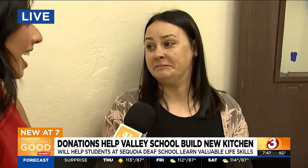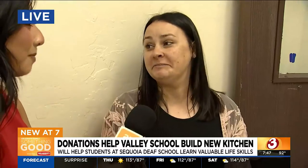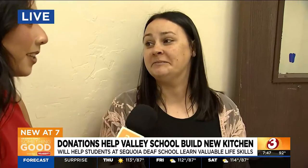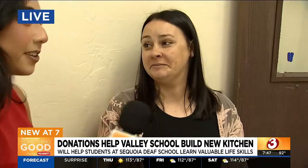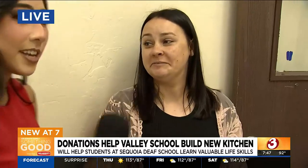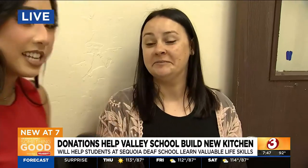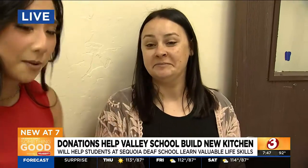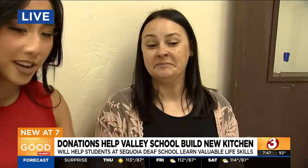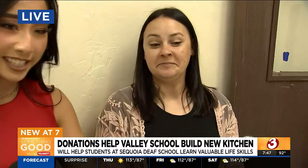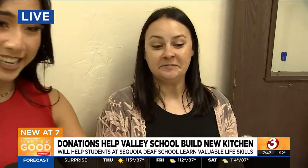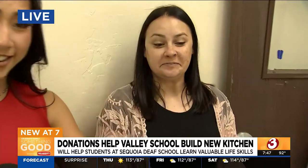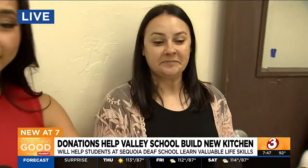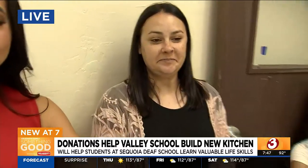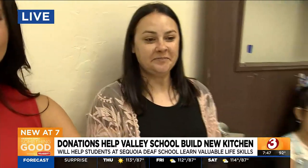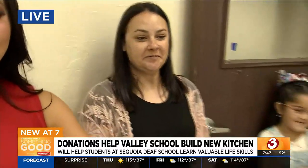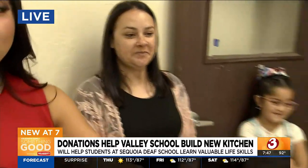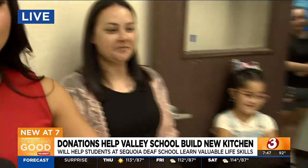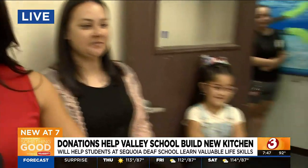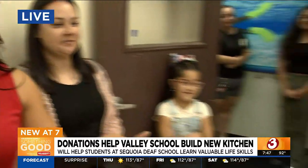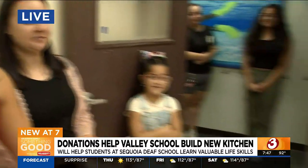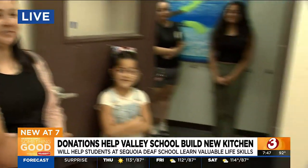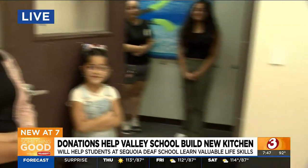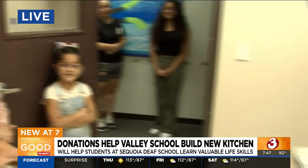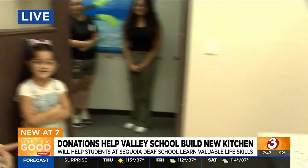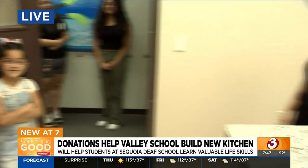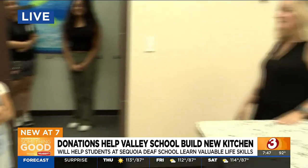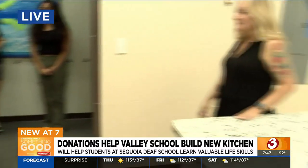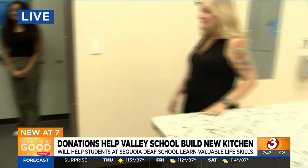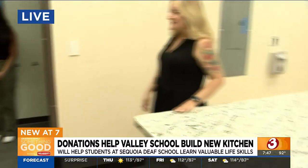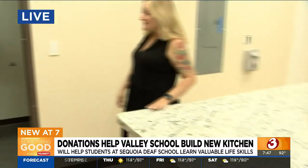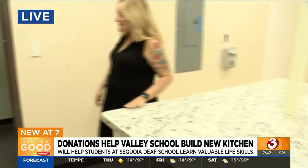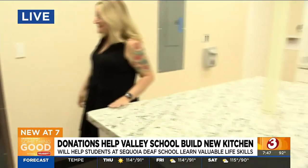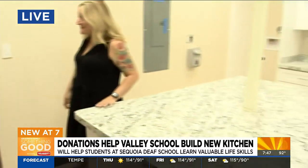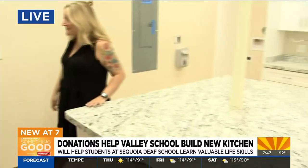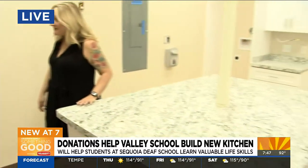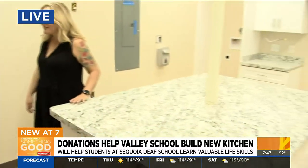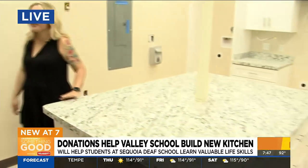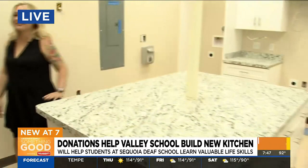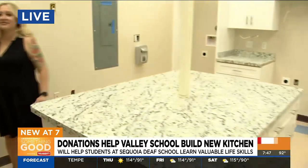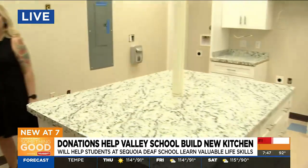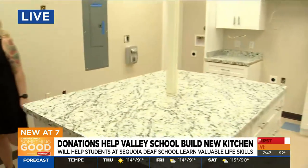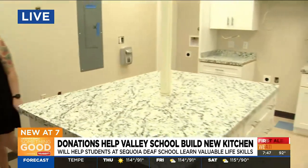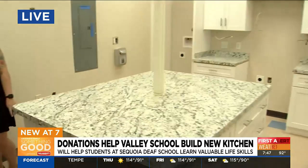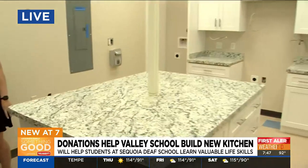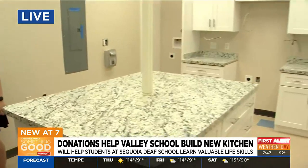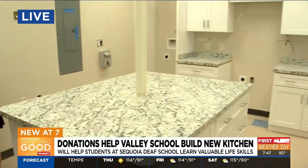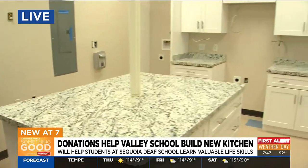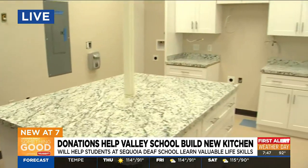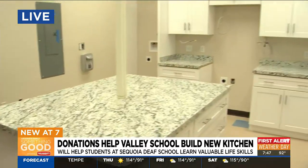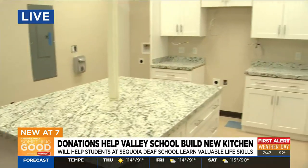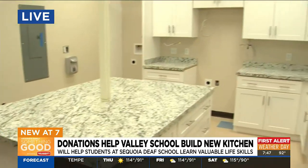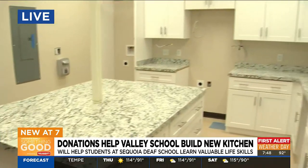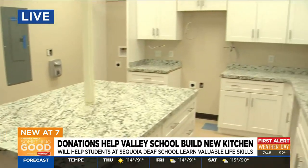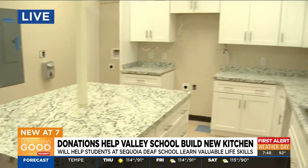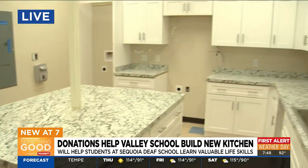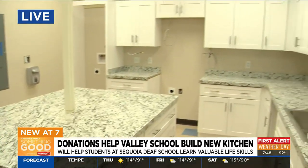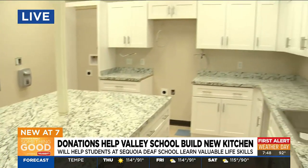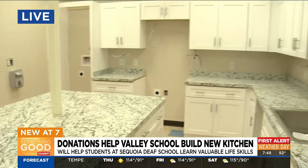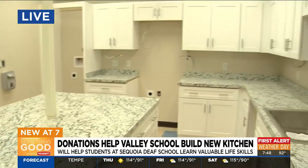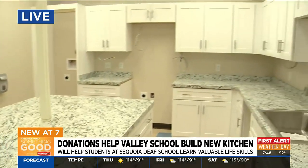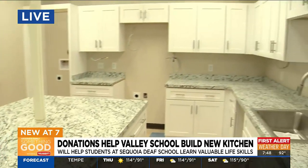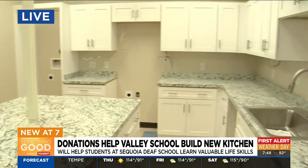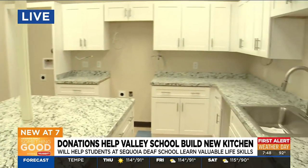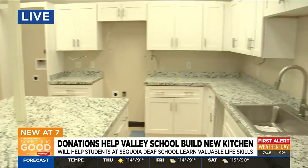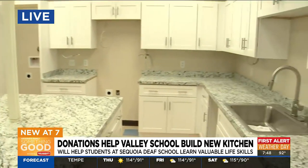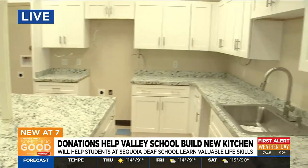kiddos. Yeah, absolutely. So, guys, I want you guys to take a look at this kitchen. Look how nice it is in here. Look at this countertop. Bright light. A ton of room for